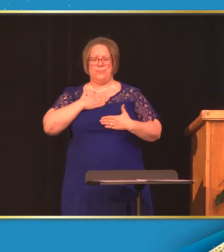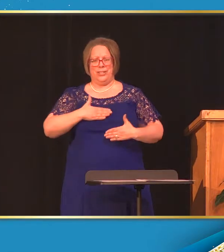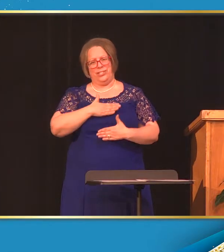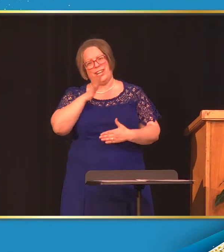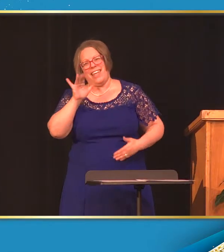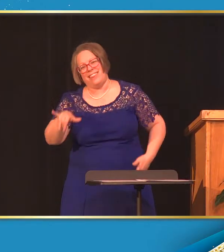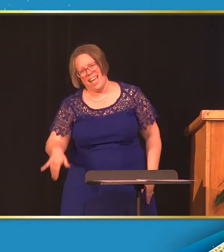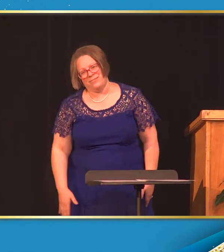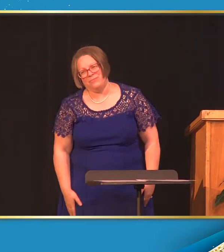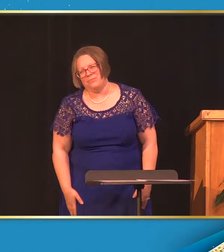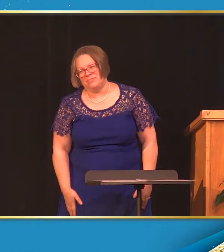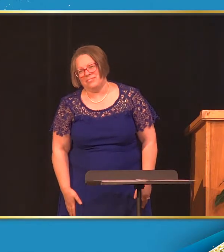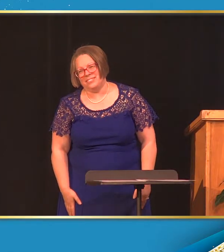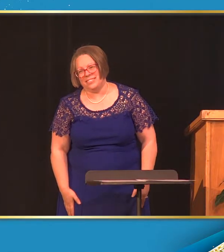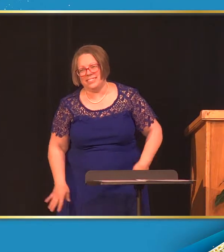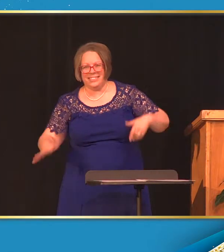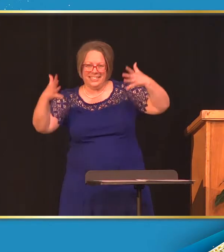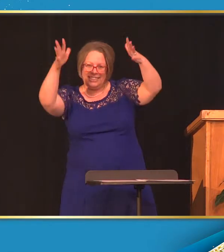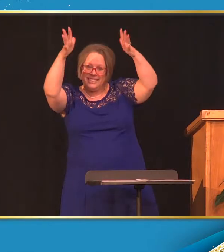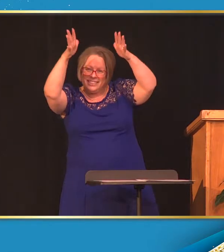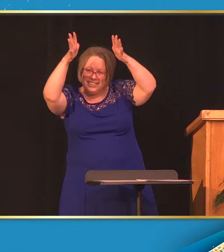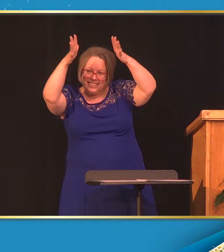energy. I really appreciate that.